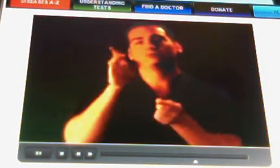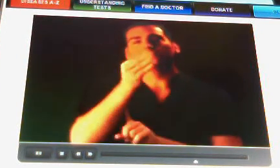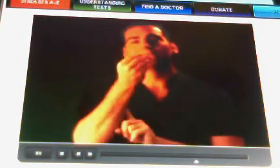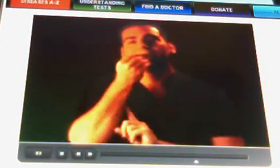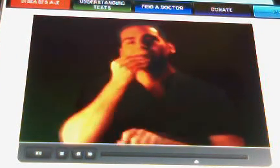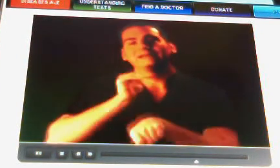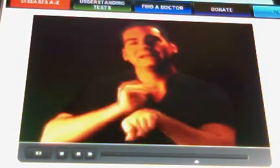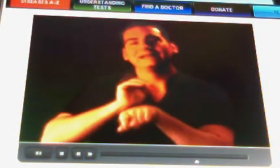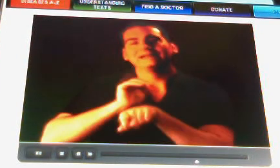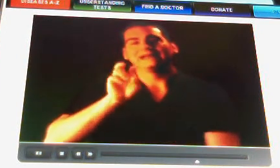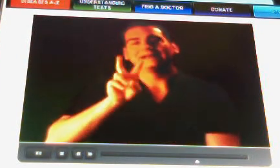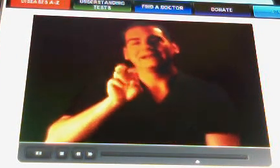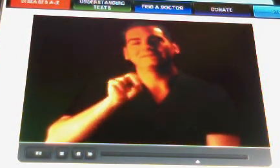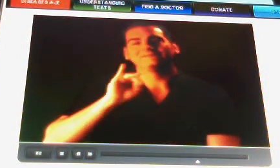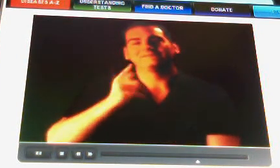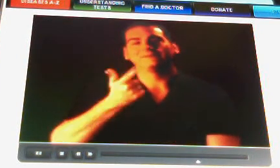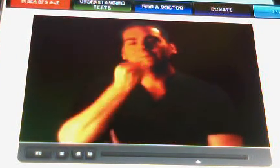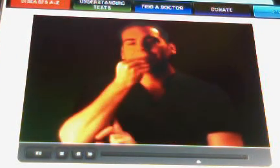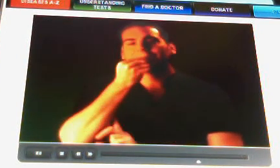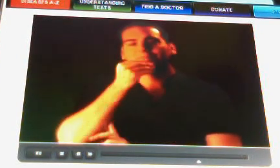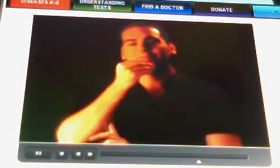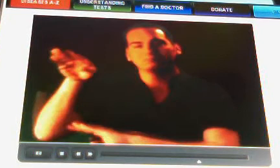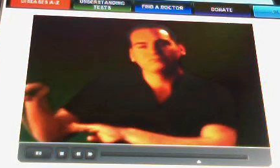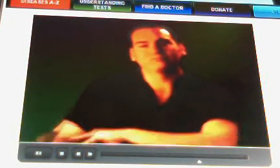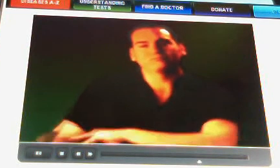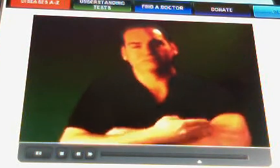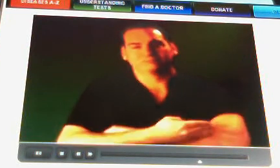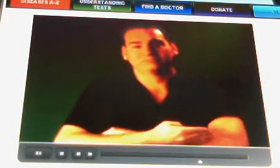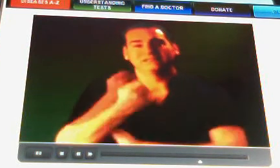Often it will test a second time.